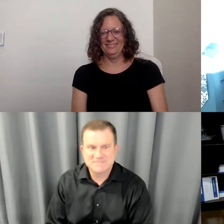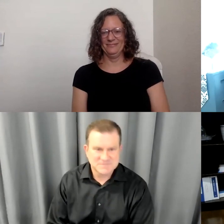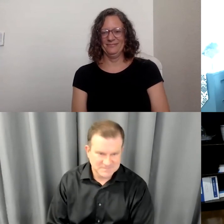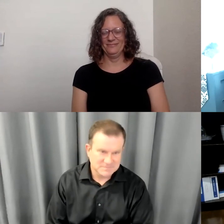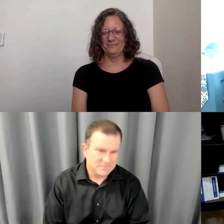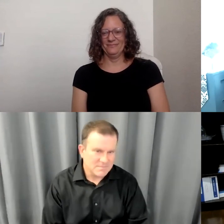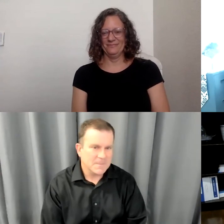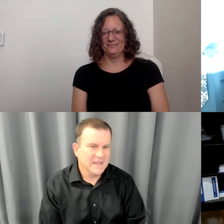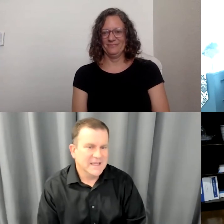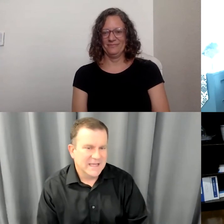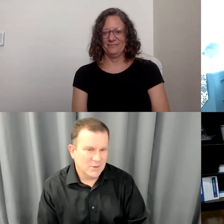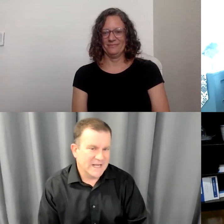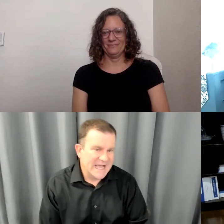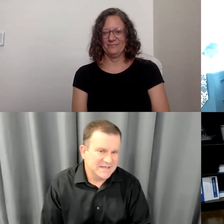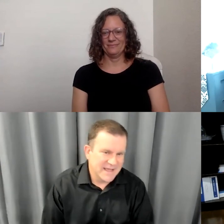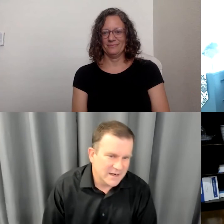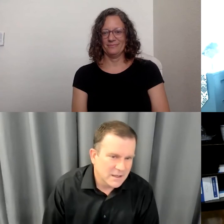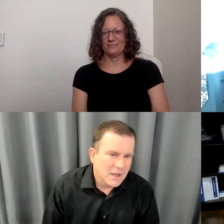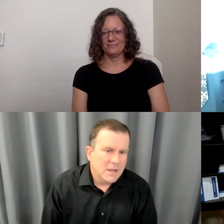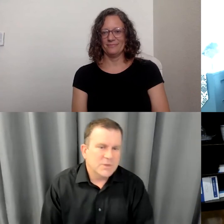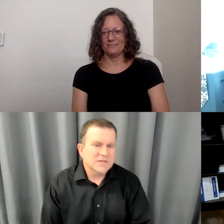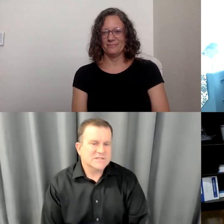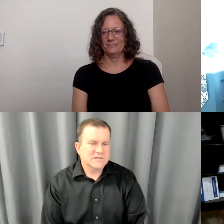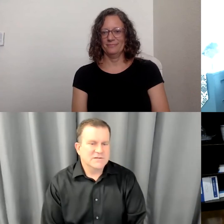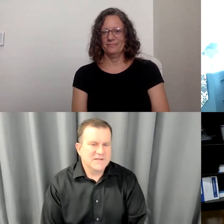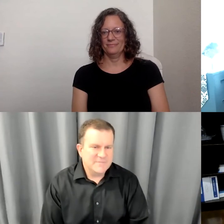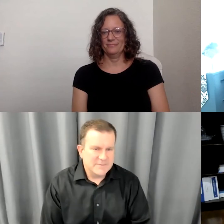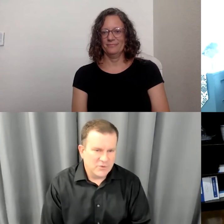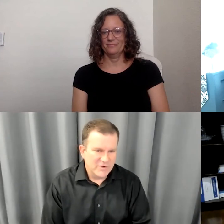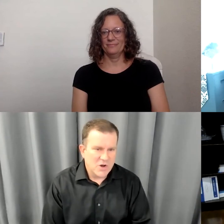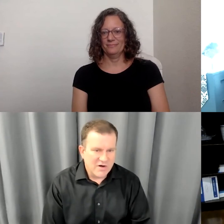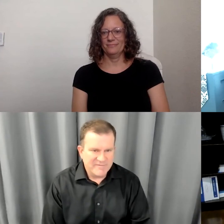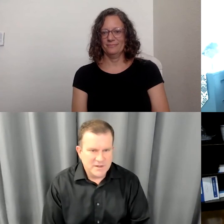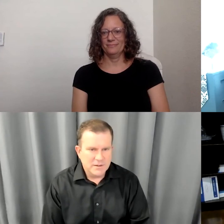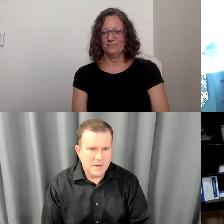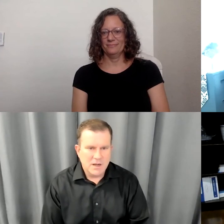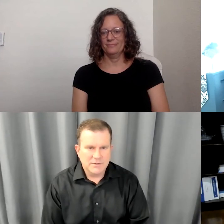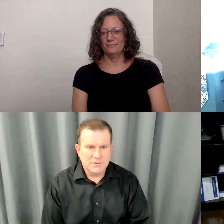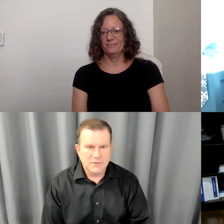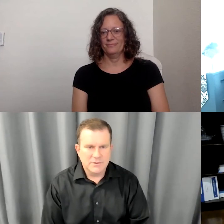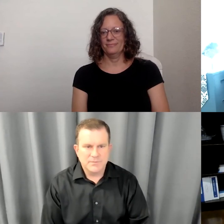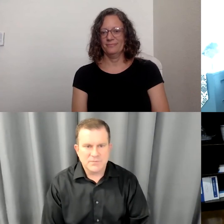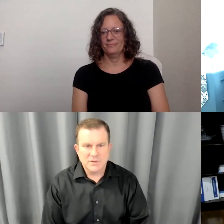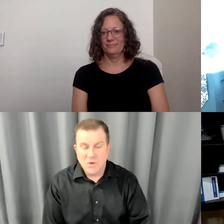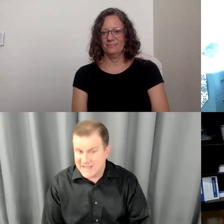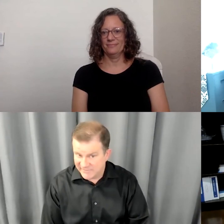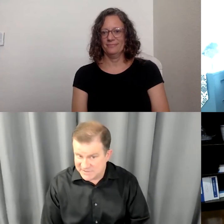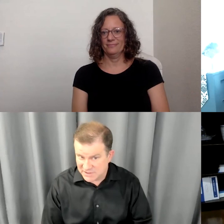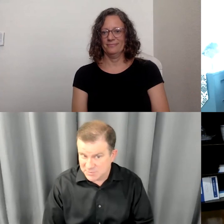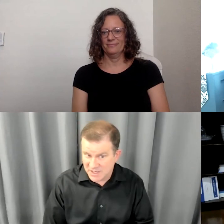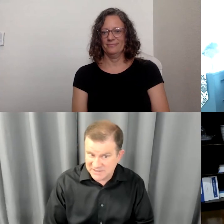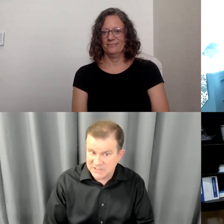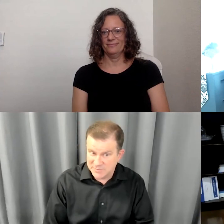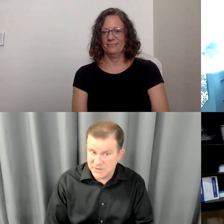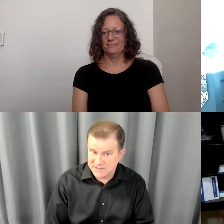restaurant. And I want to add to that, because deaf people very often don't have